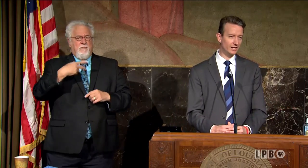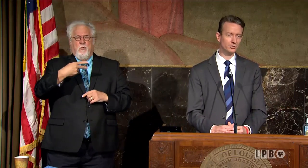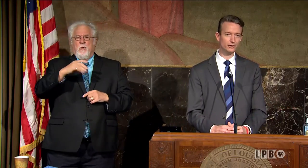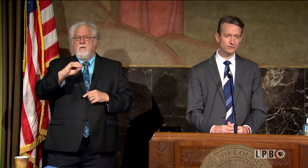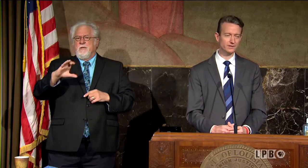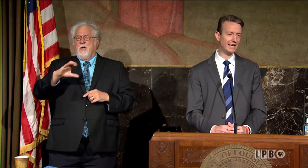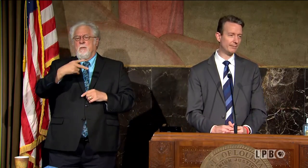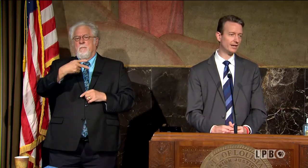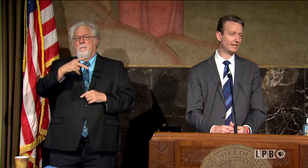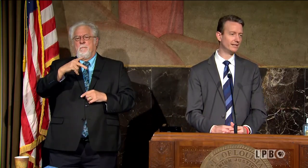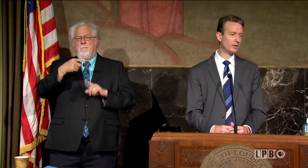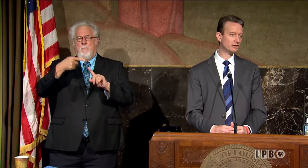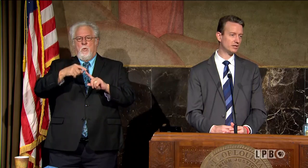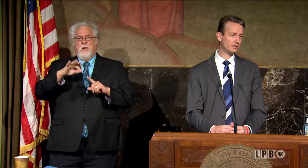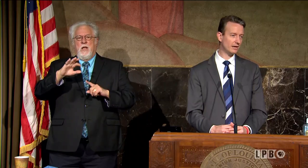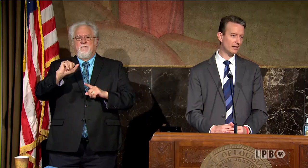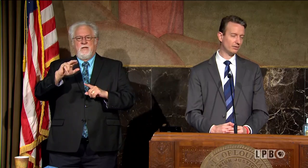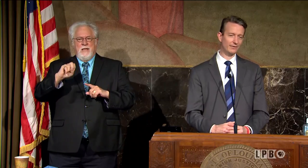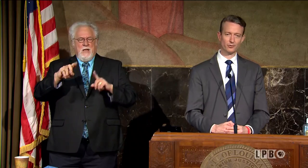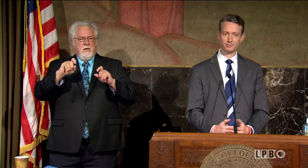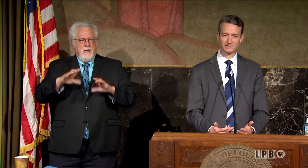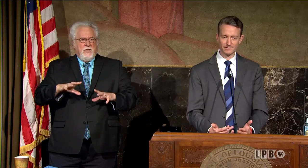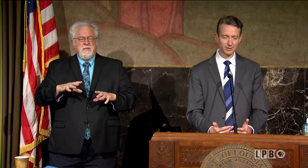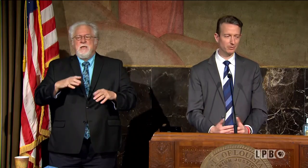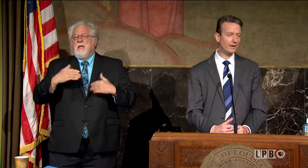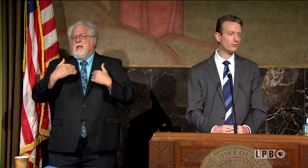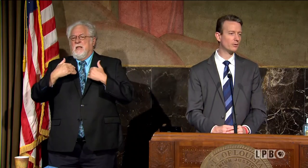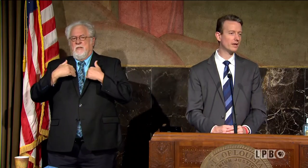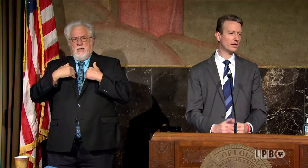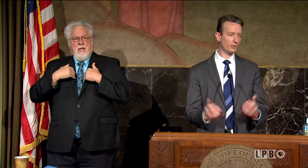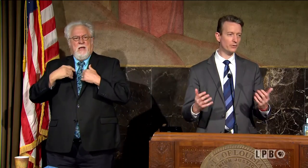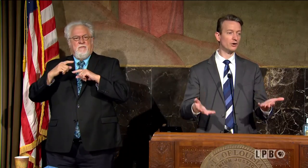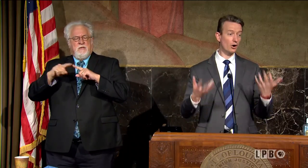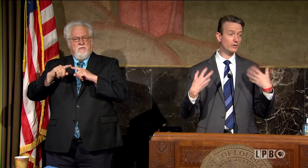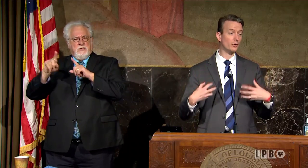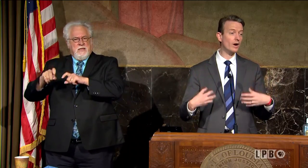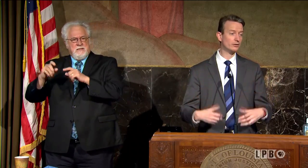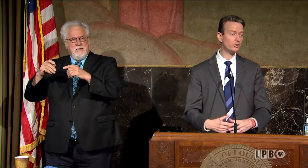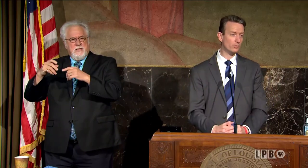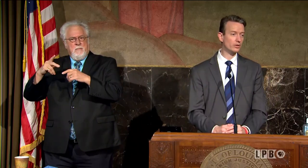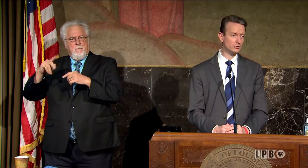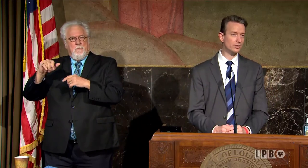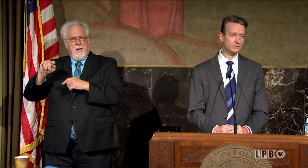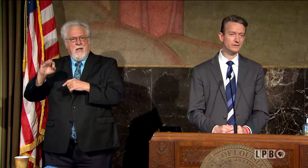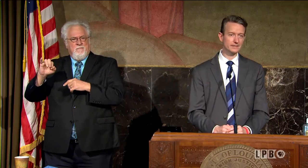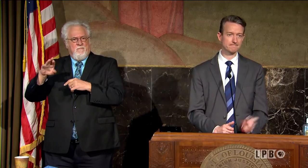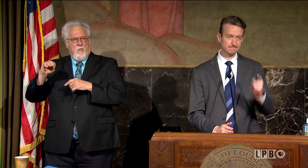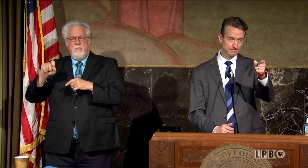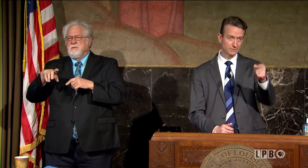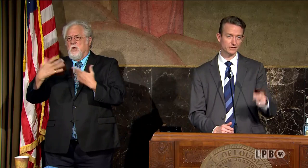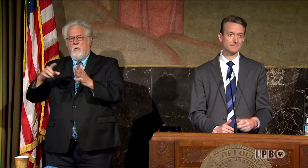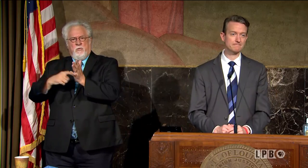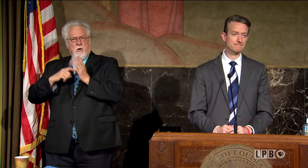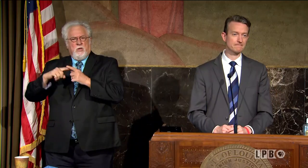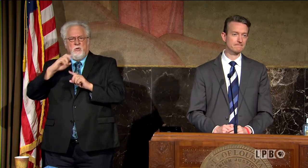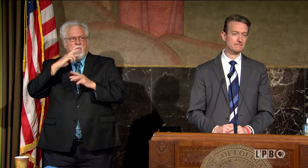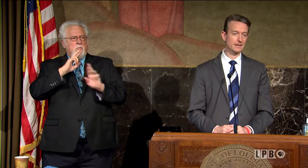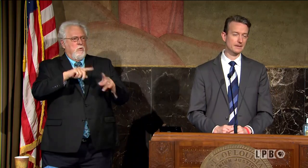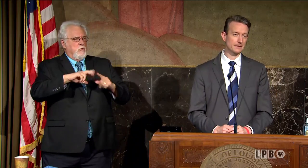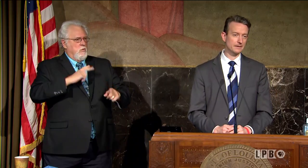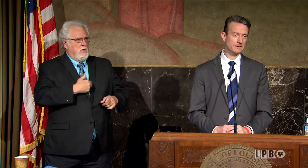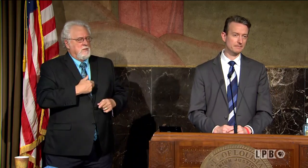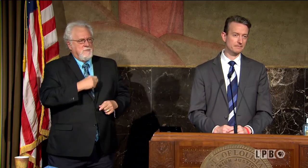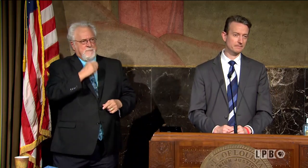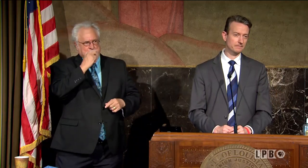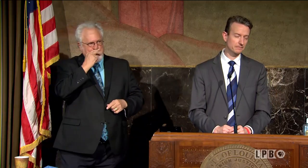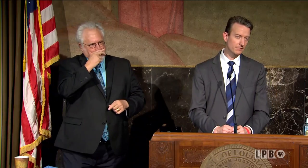already in use. The Abbott ID Now machine platform, the Cepheid platform, those are already required to be reported to us. Yes, please. Can you talk about